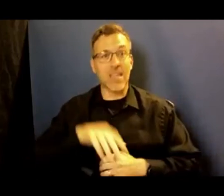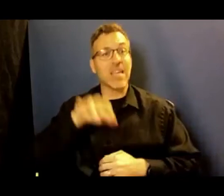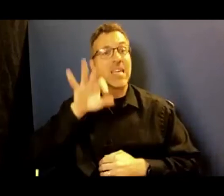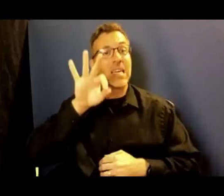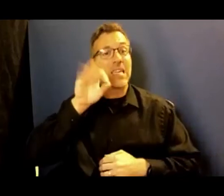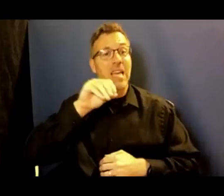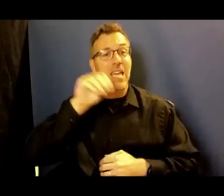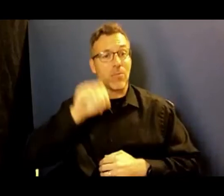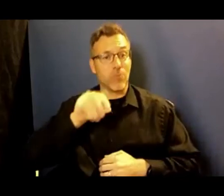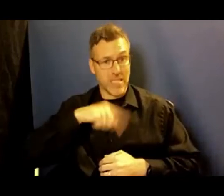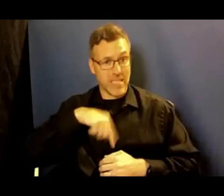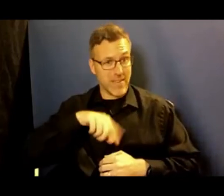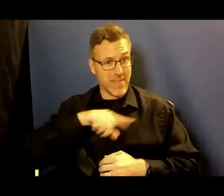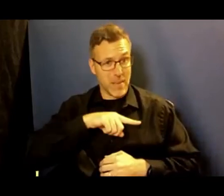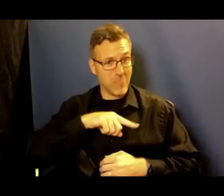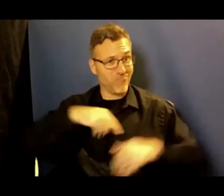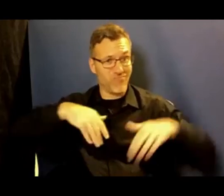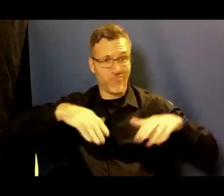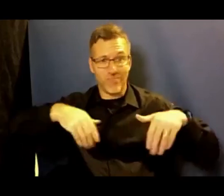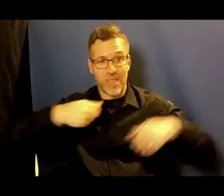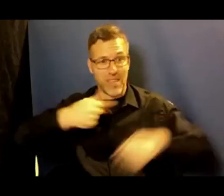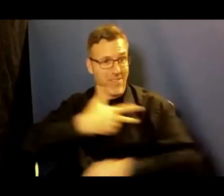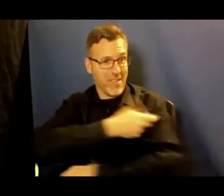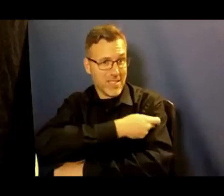yet been vaccinated.